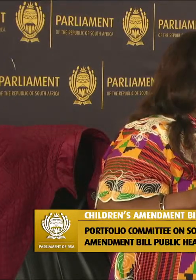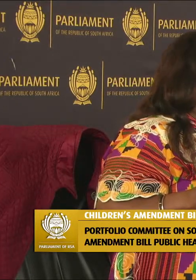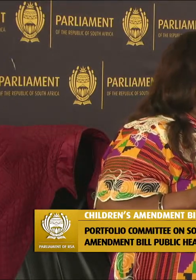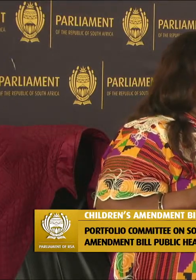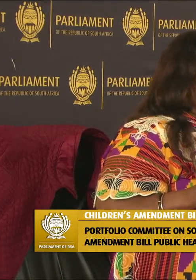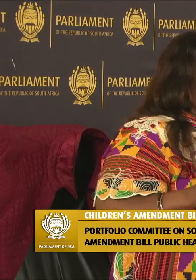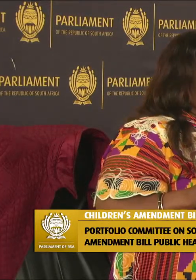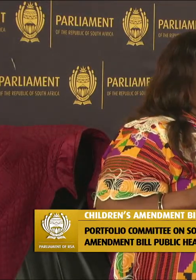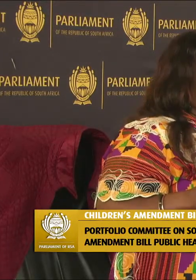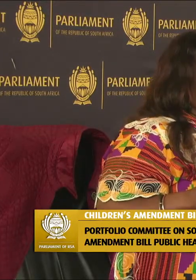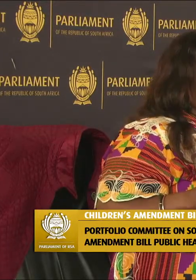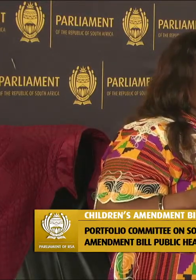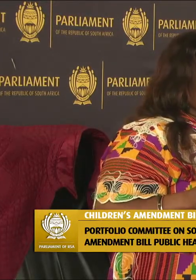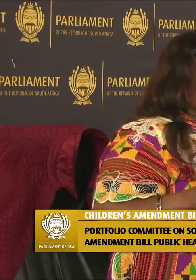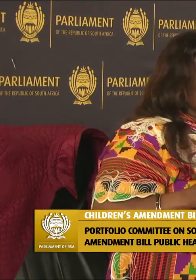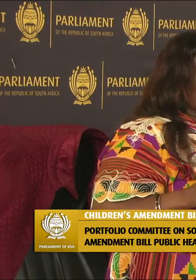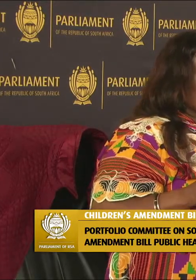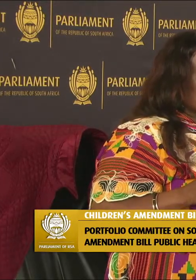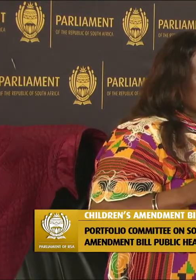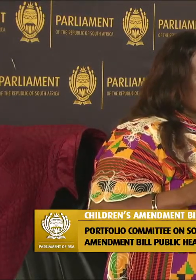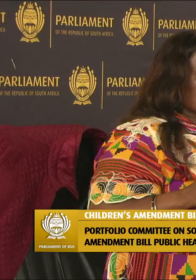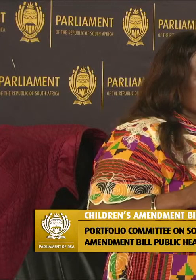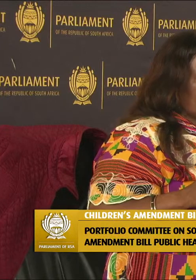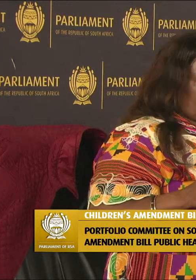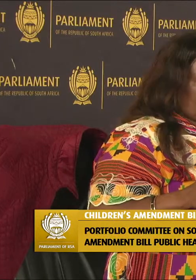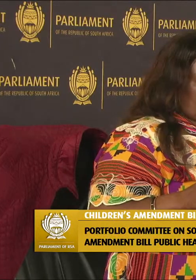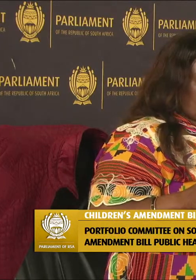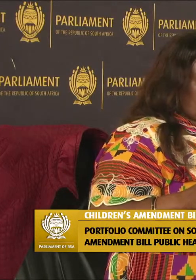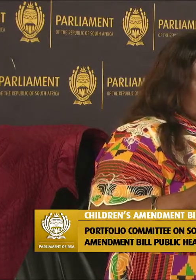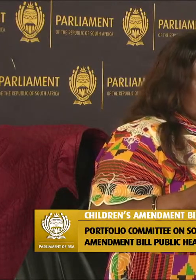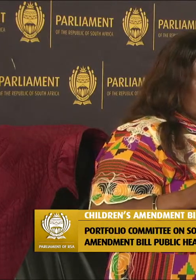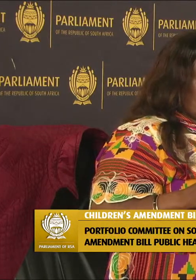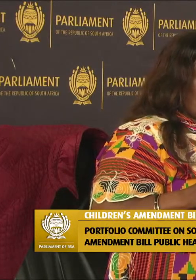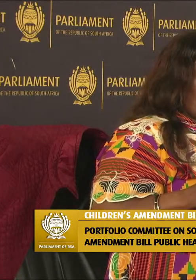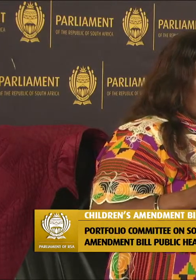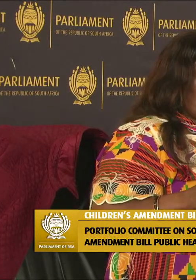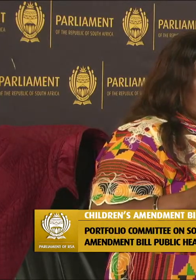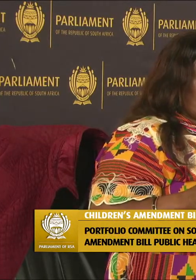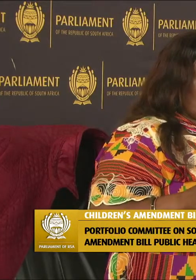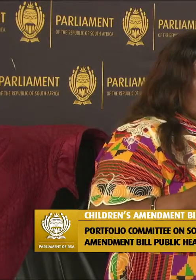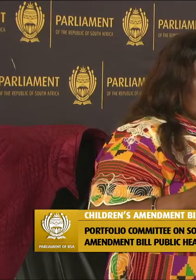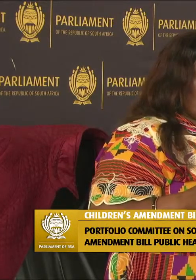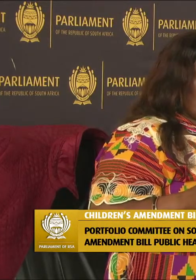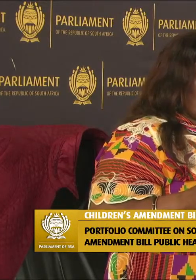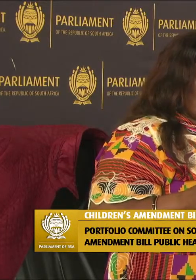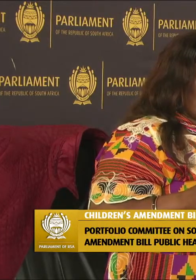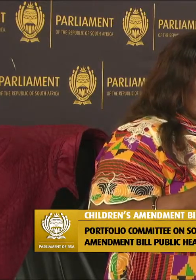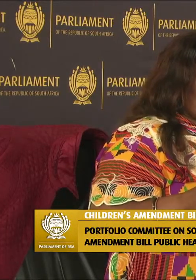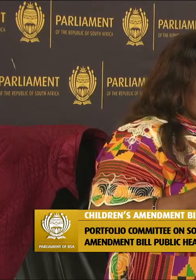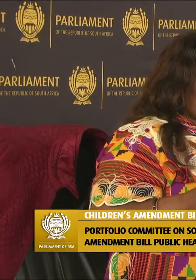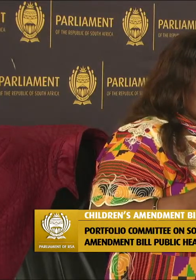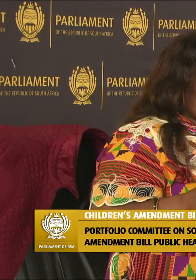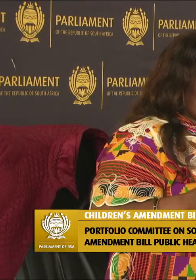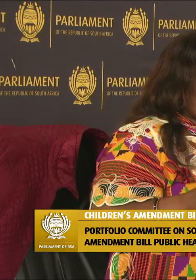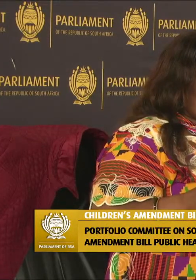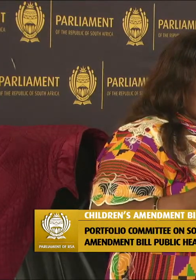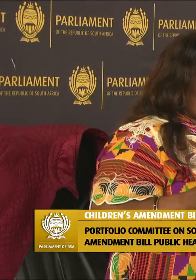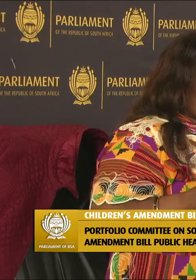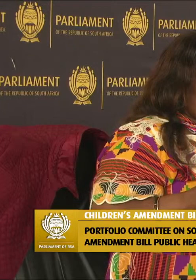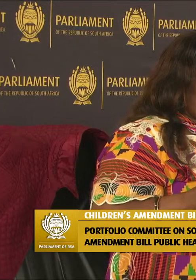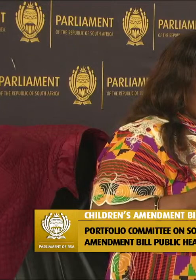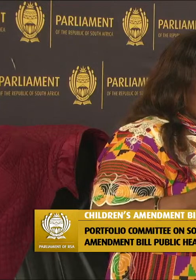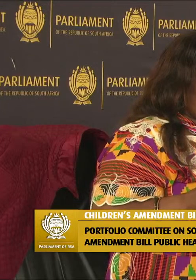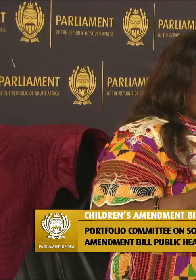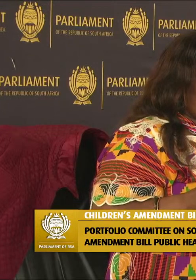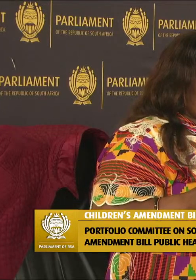that place, on the proper procedures to follow so that they can advise you if it's a right land or correct area